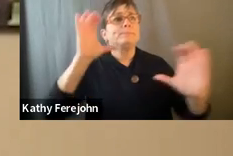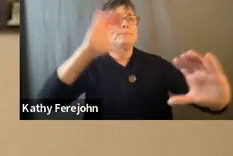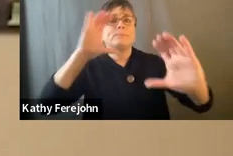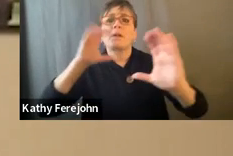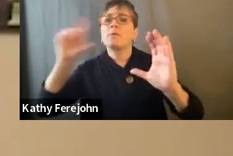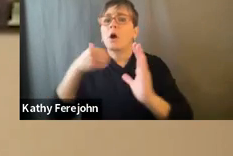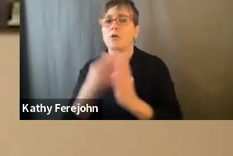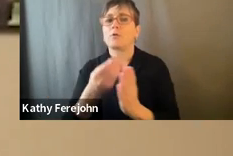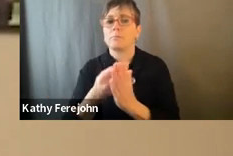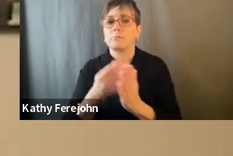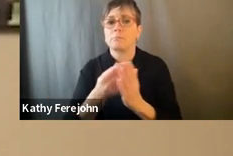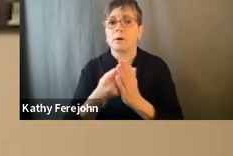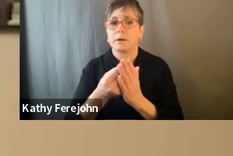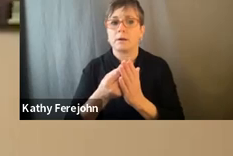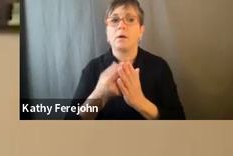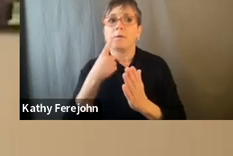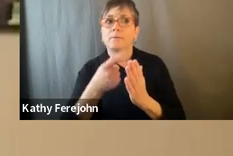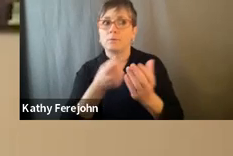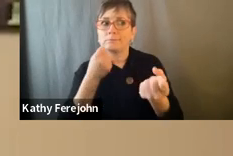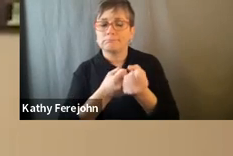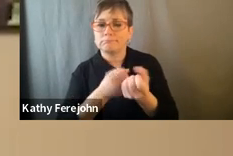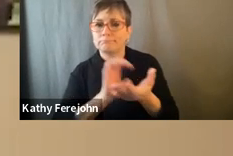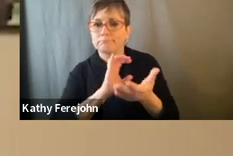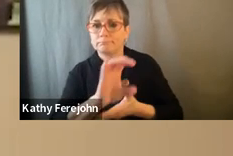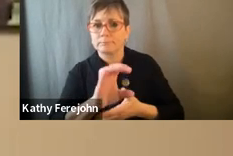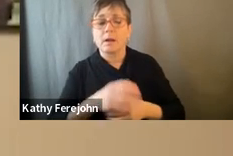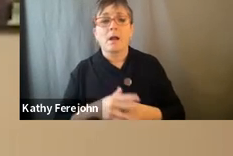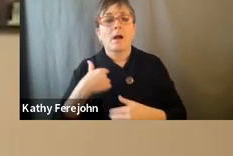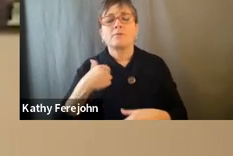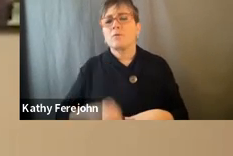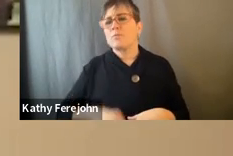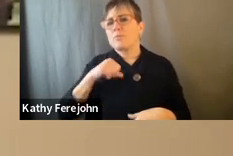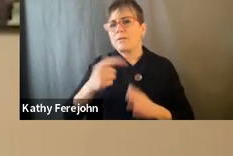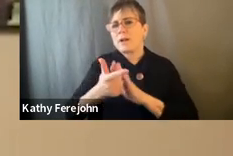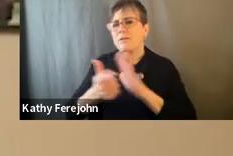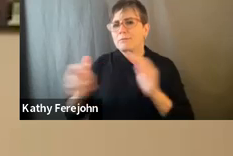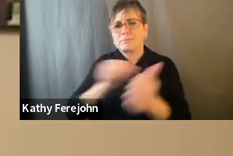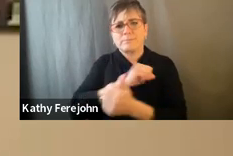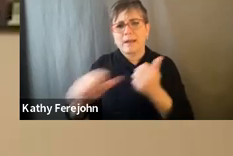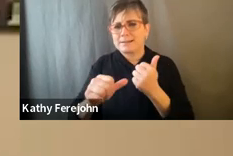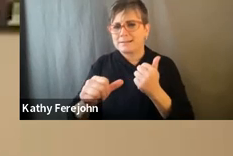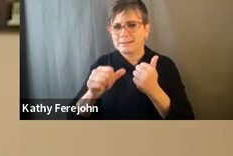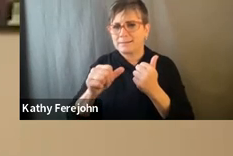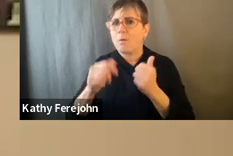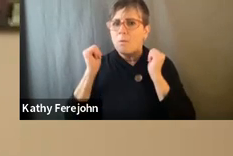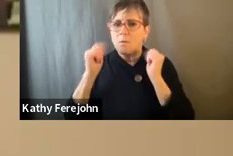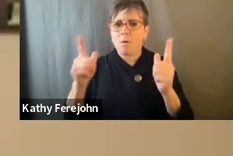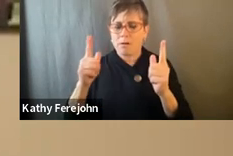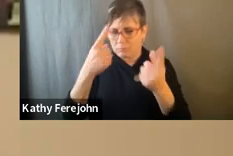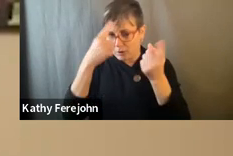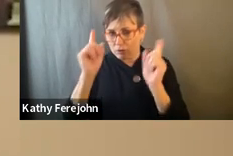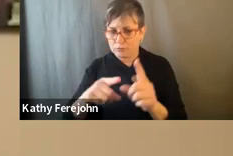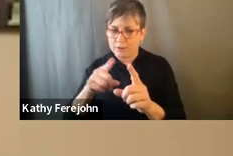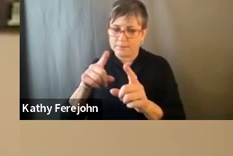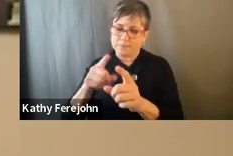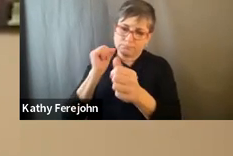this important initiative. And I'm proud that this law was passed unanimously by all members who voted in the Senate and the General